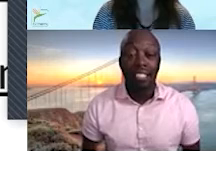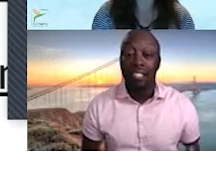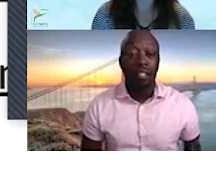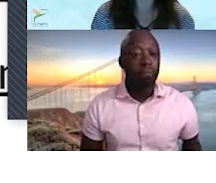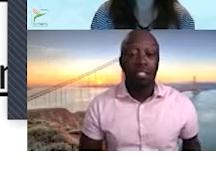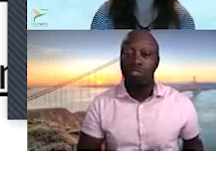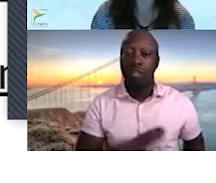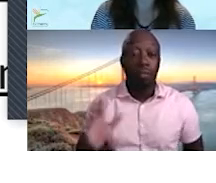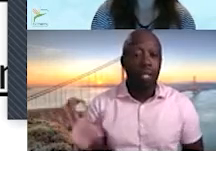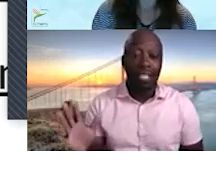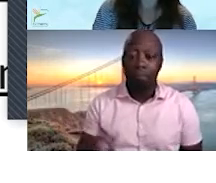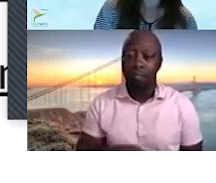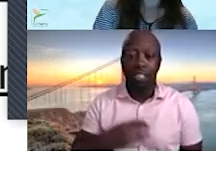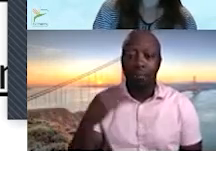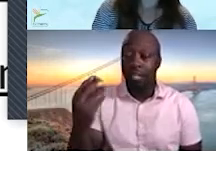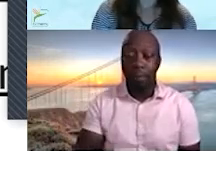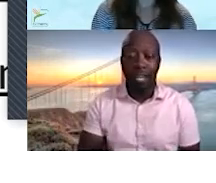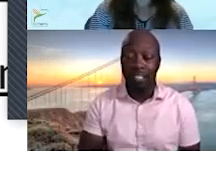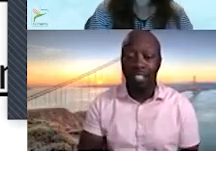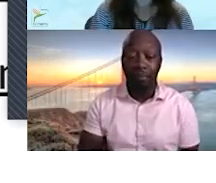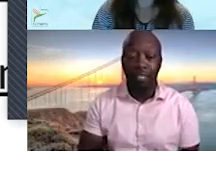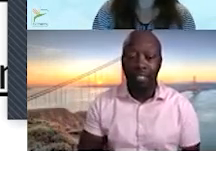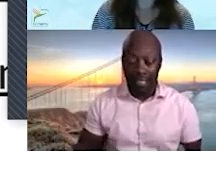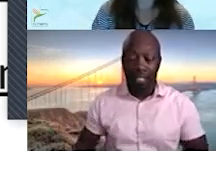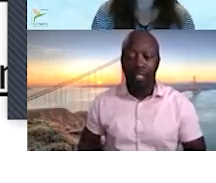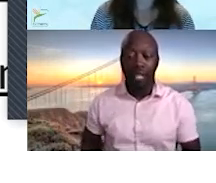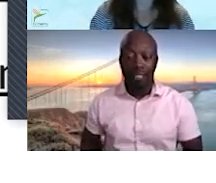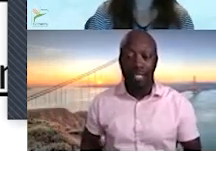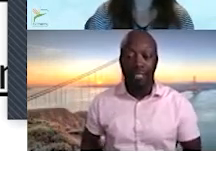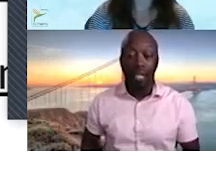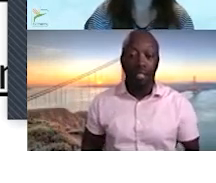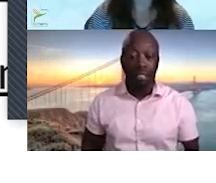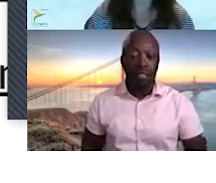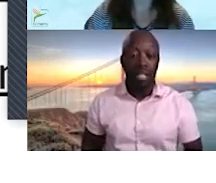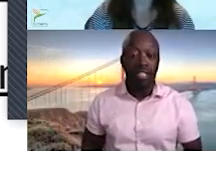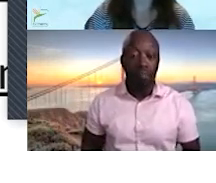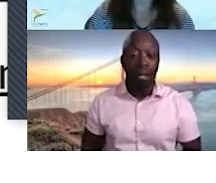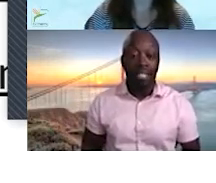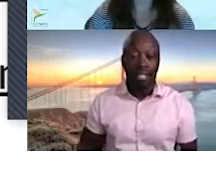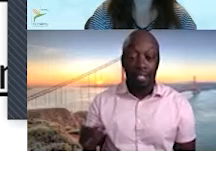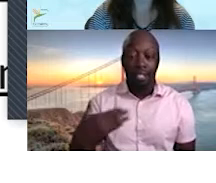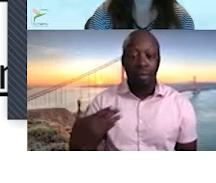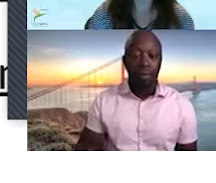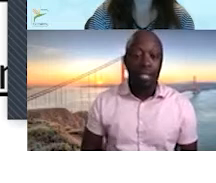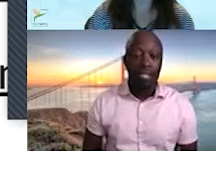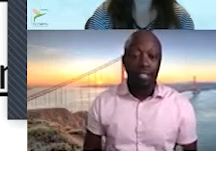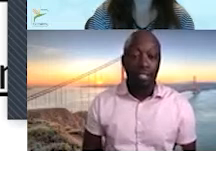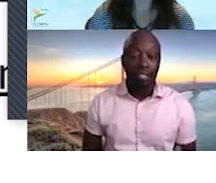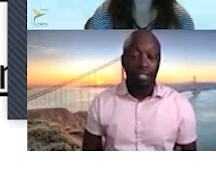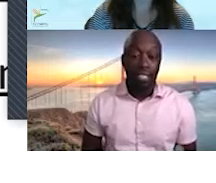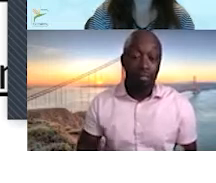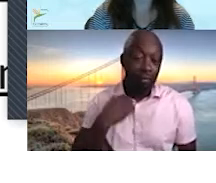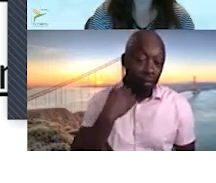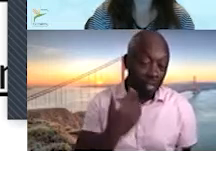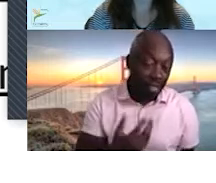And that'll be great when they start to become potty trained because they're as toddlers, they'll touch their potty like I went potty.